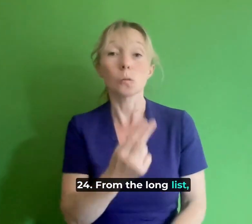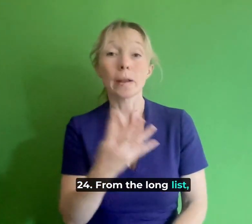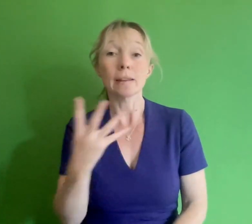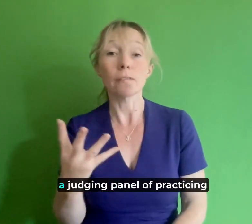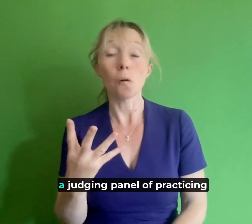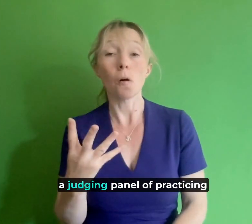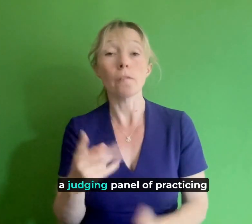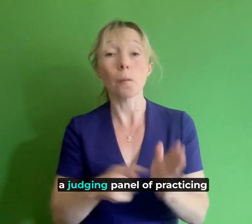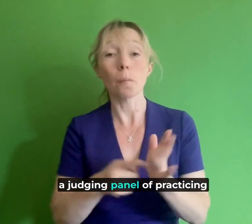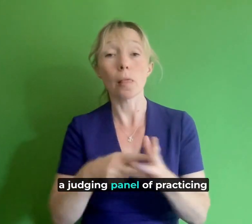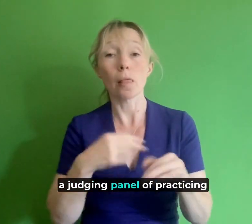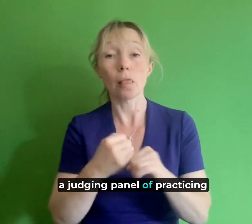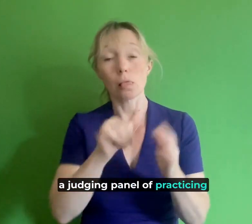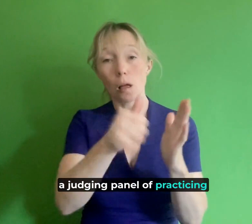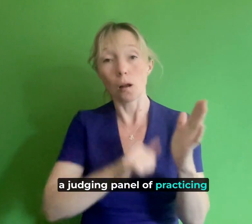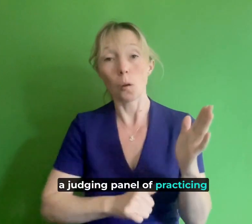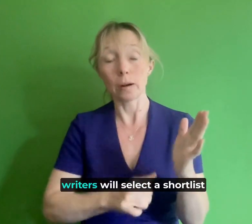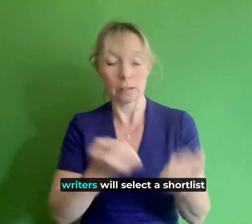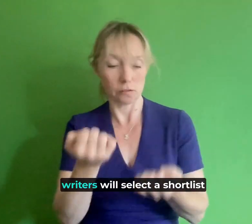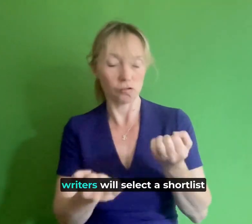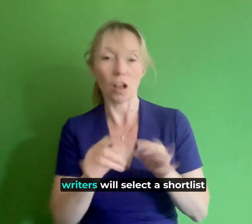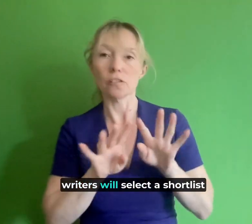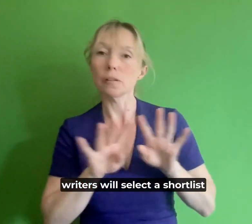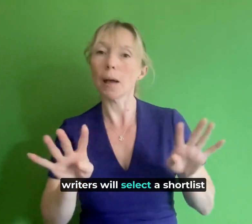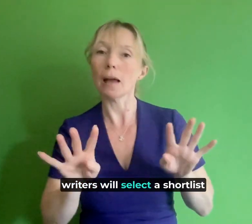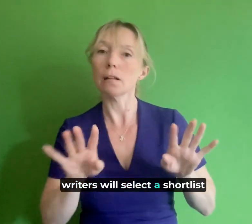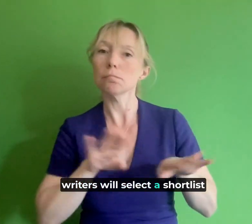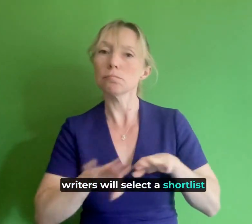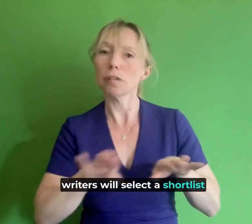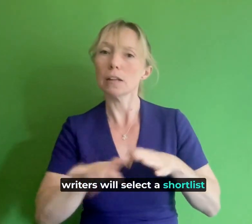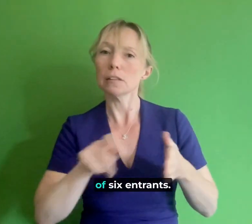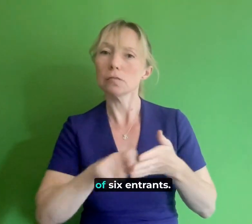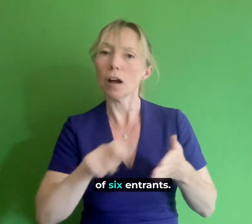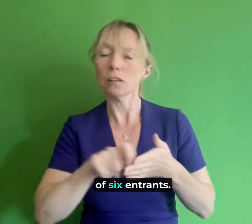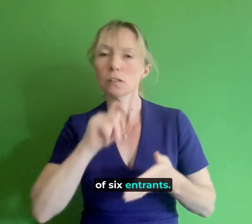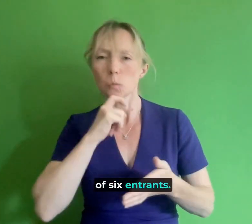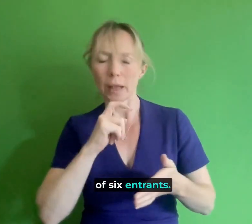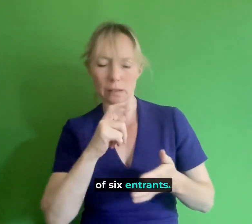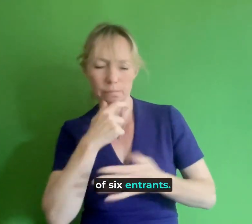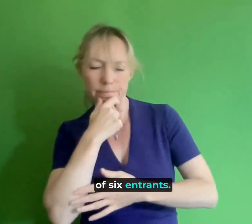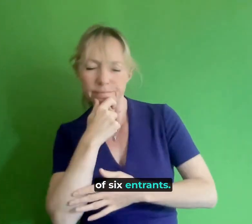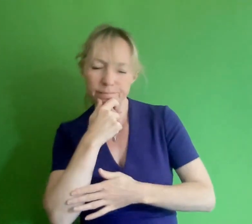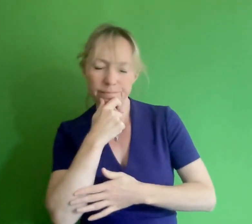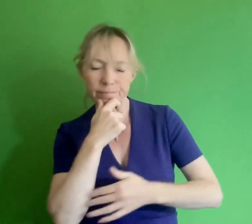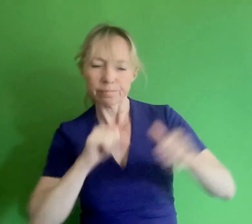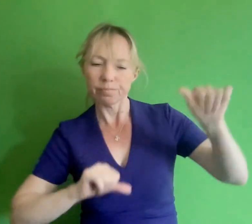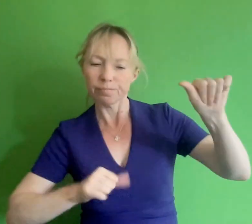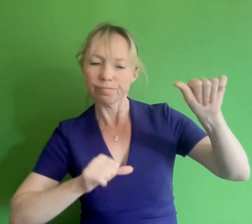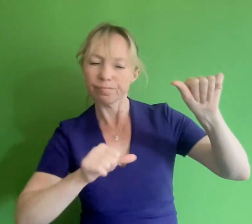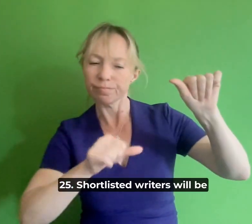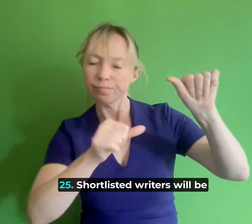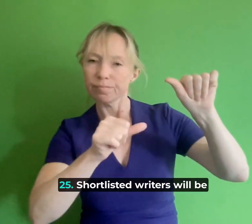list, a judging panel of practicing writers will select a short list of 6 entrants.